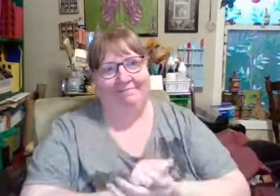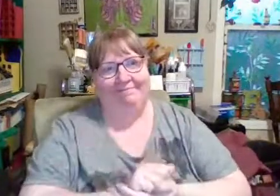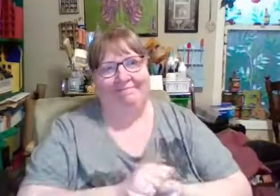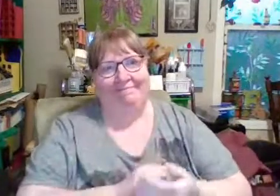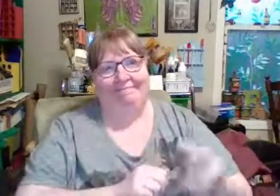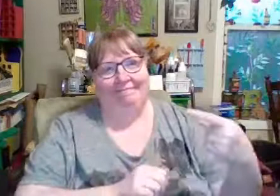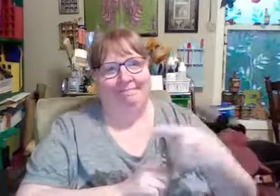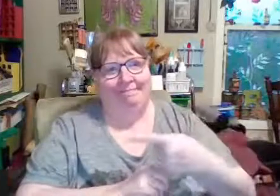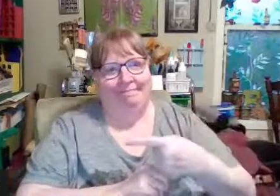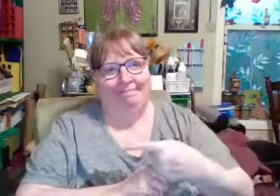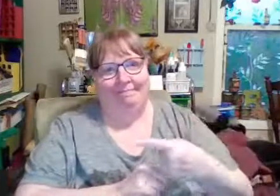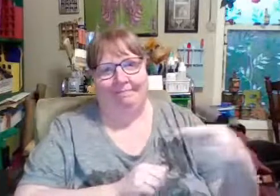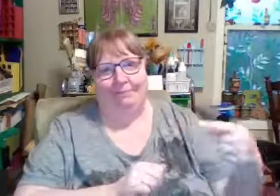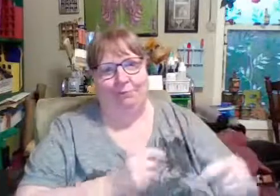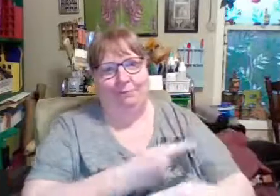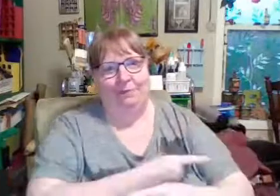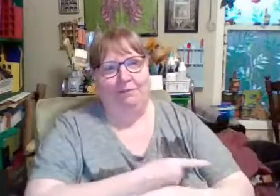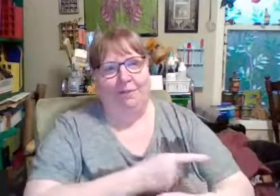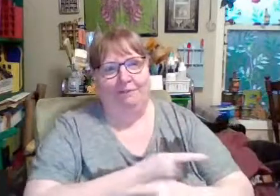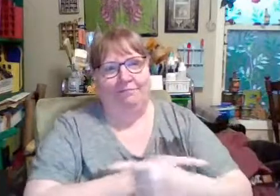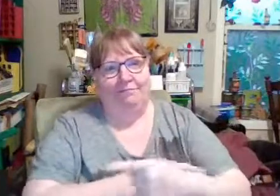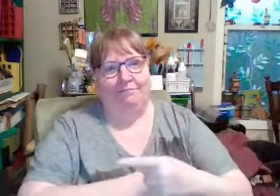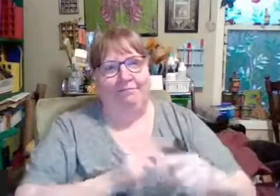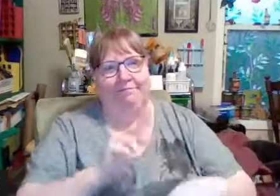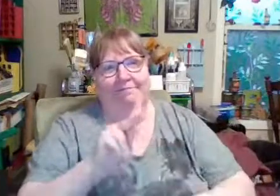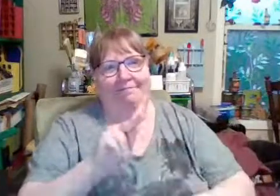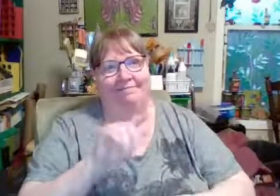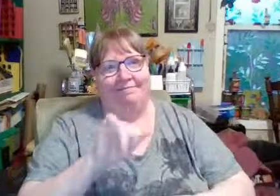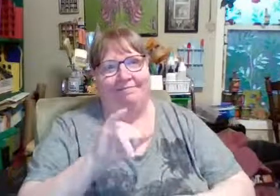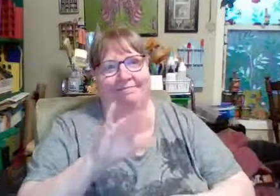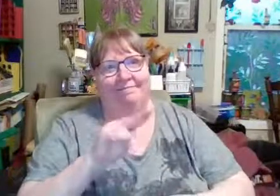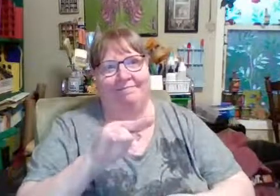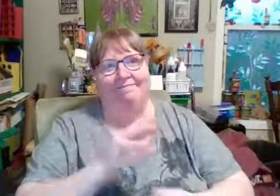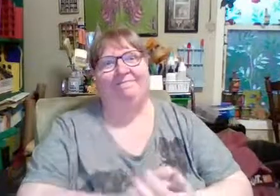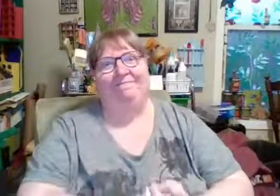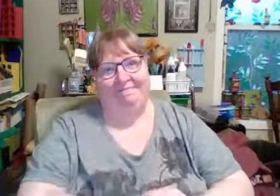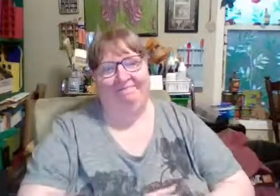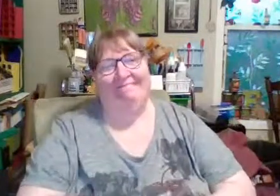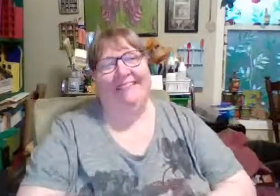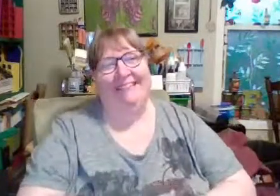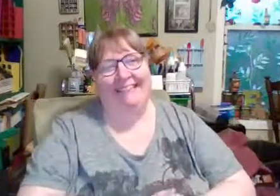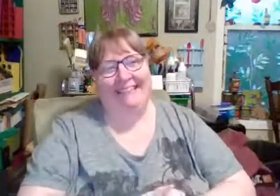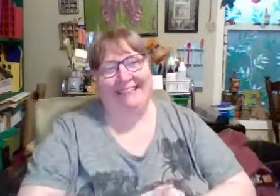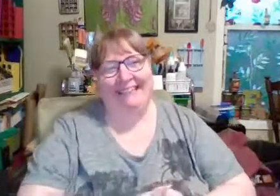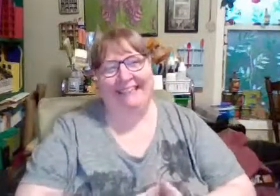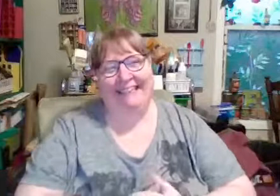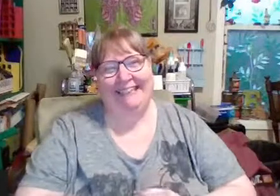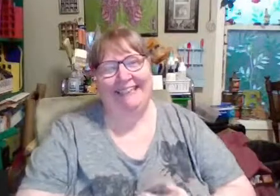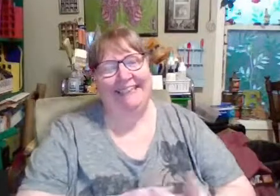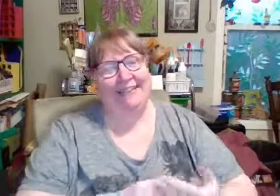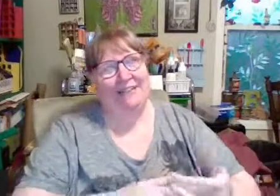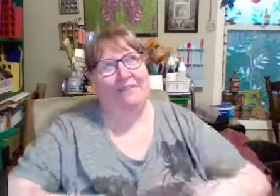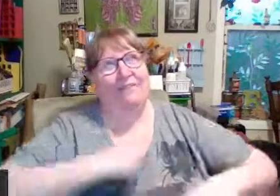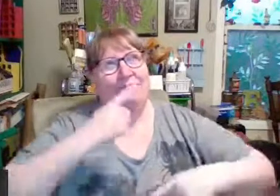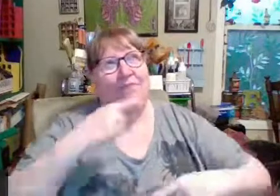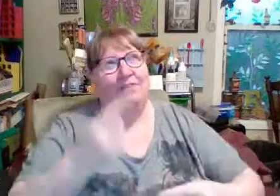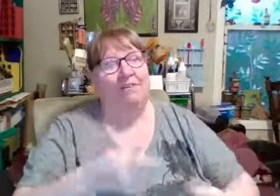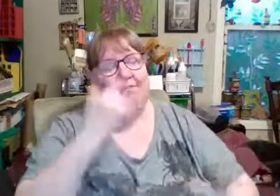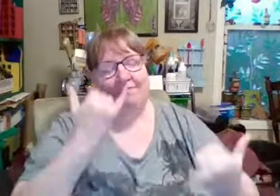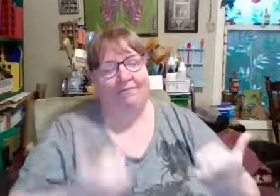Susie Q. I'm not sure how we point in these, but for now, forget where I point. Let's just talk about why we're here. I'm